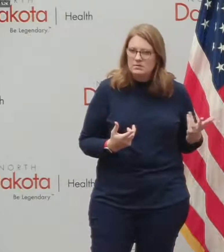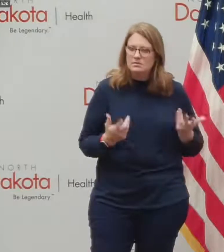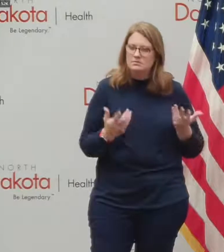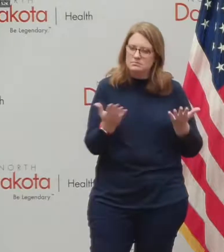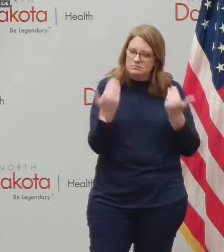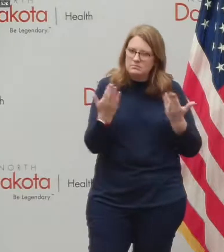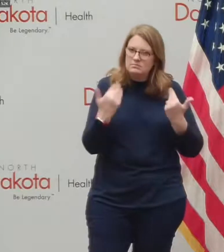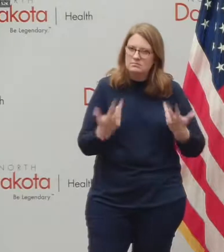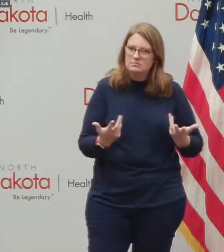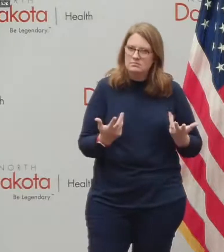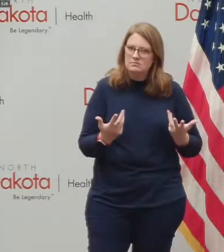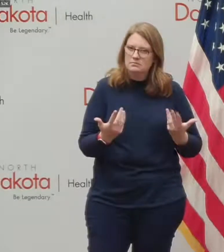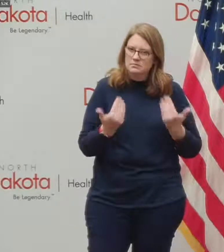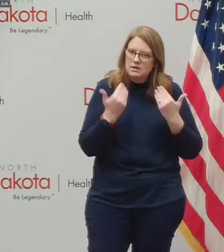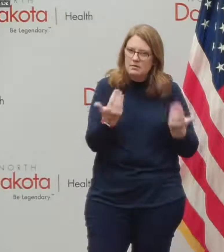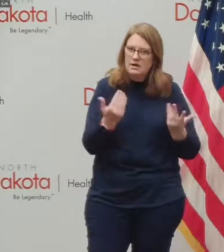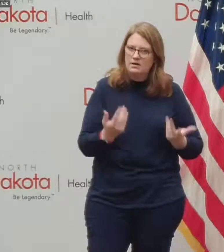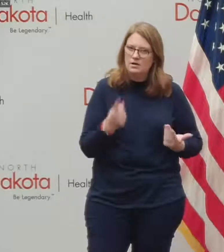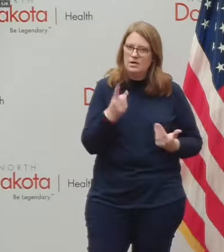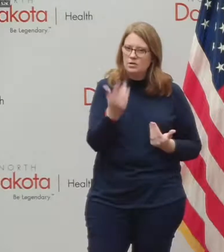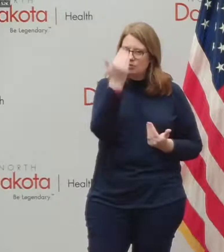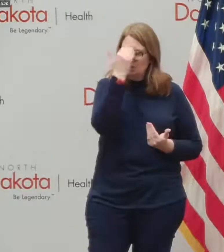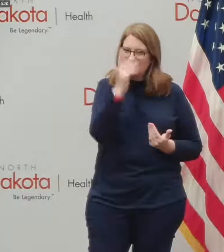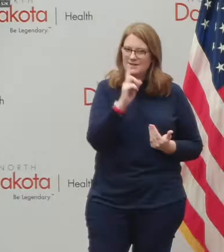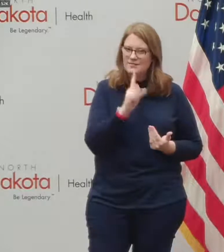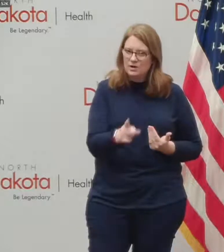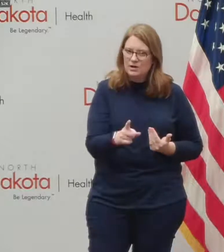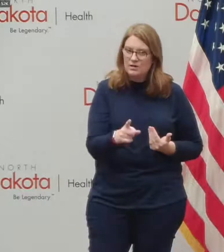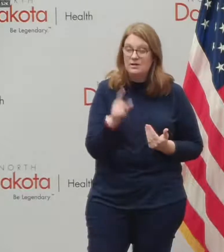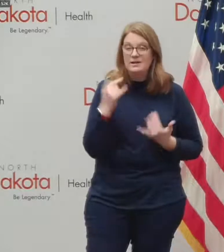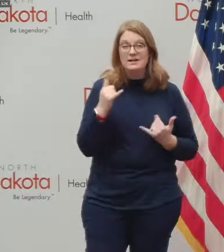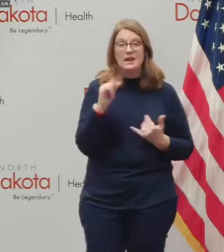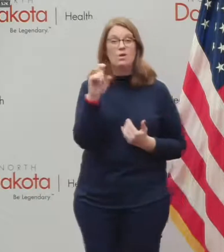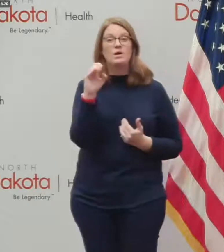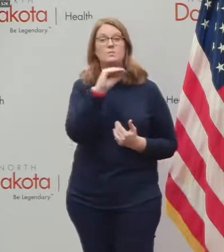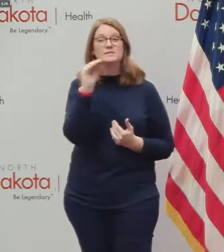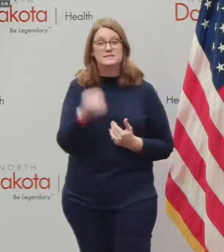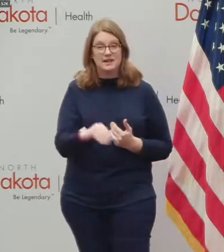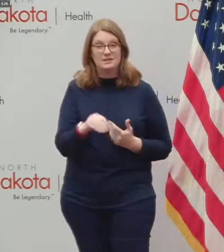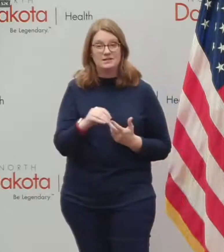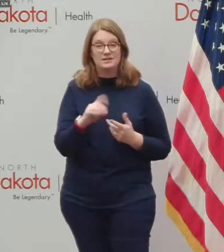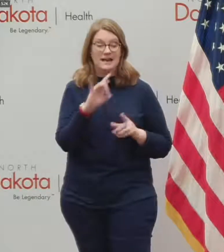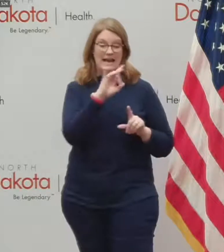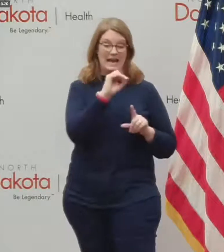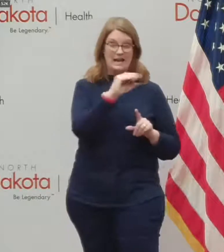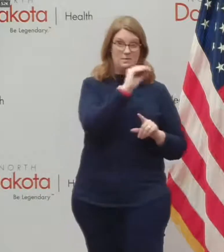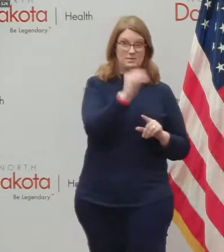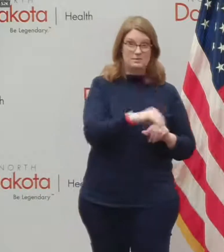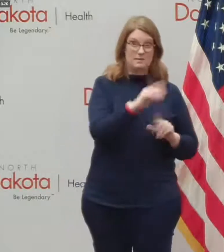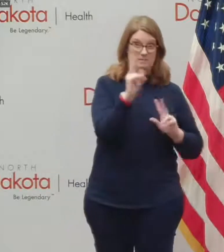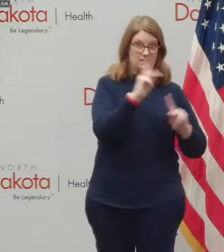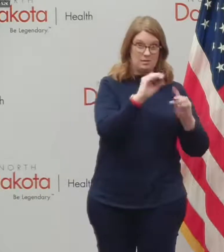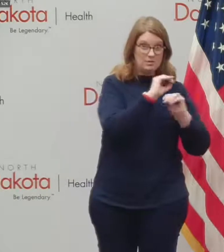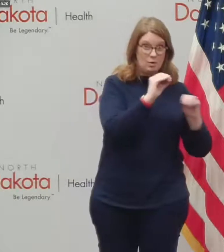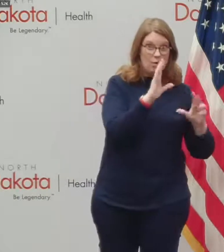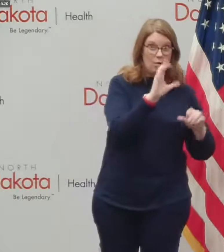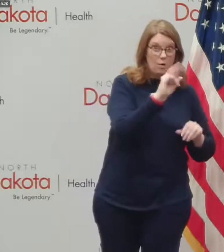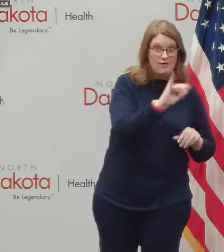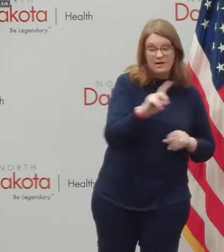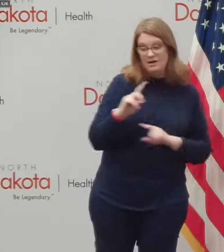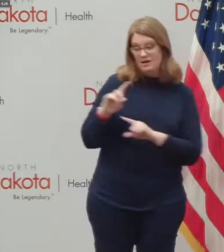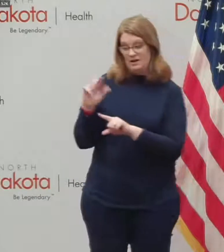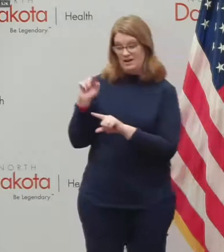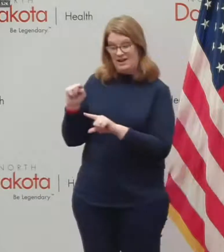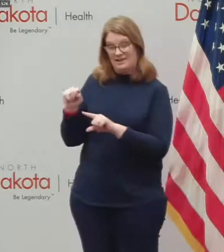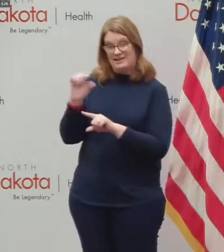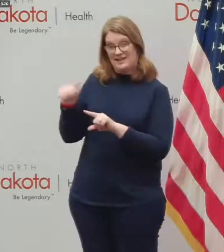thing that's very real, and that's that 100% of our capacity is now being used, 80% by non-COVID, 20% by people either due